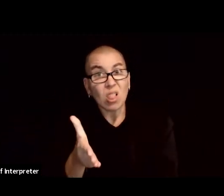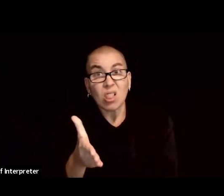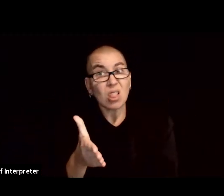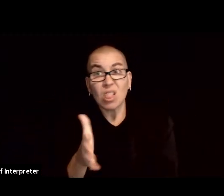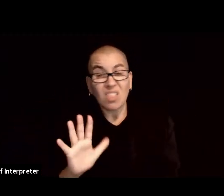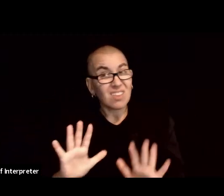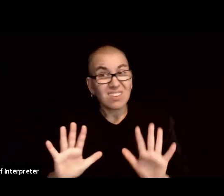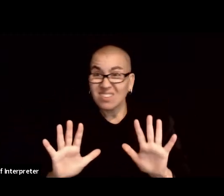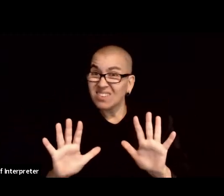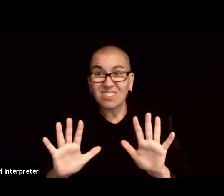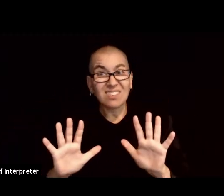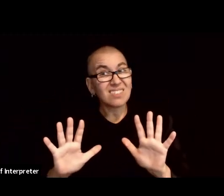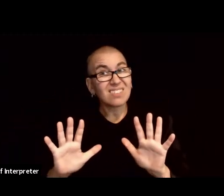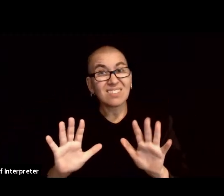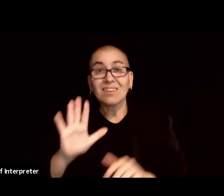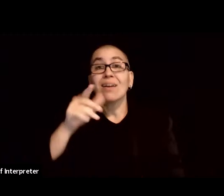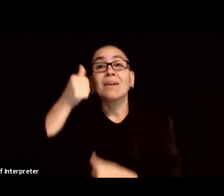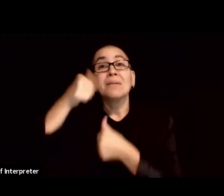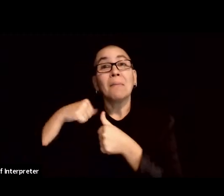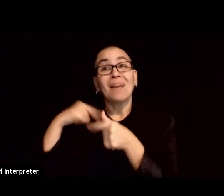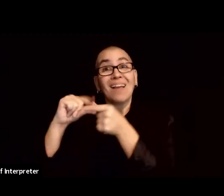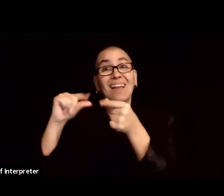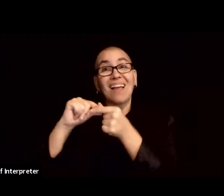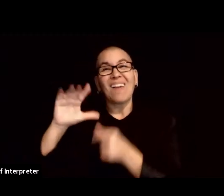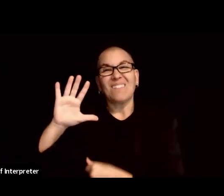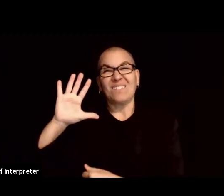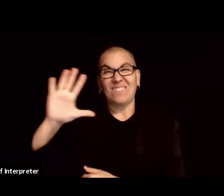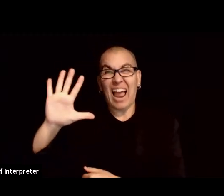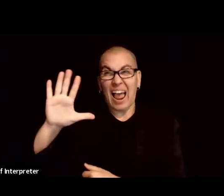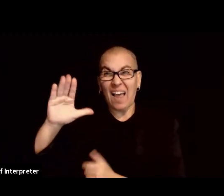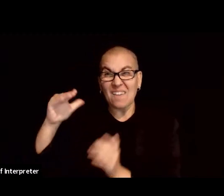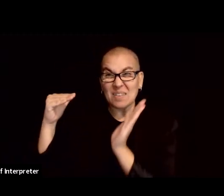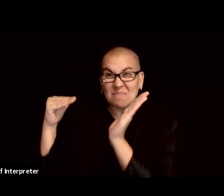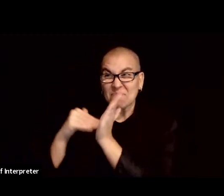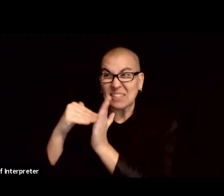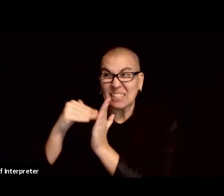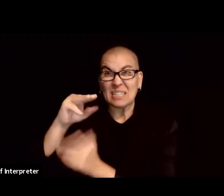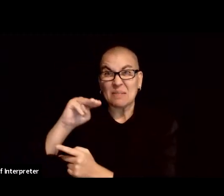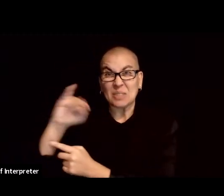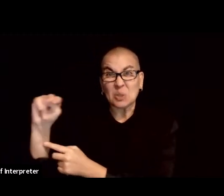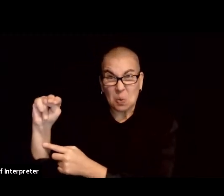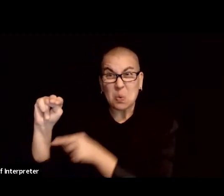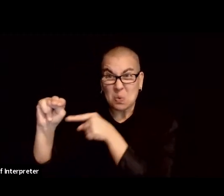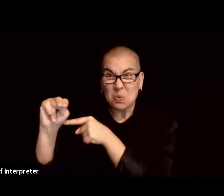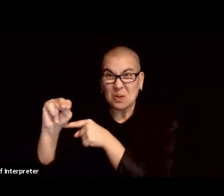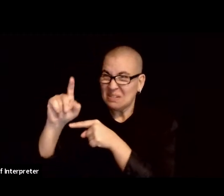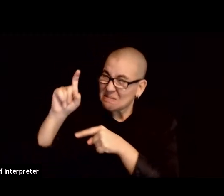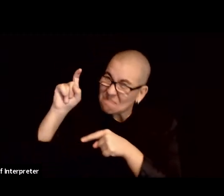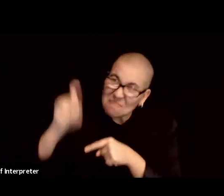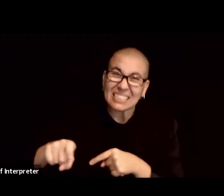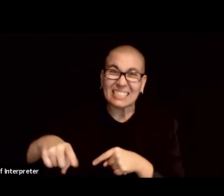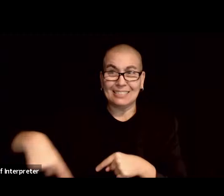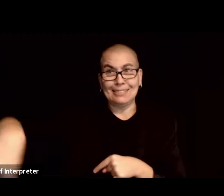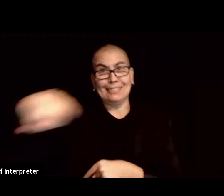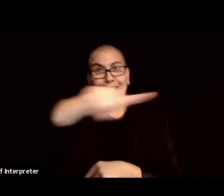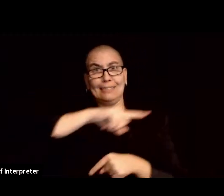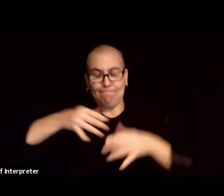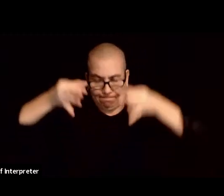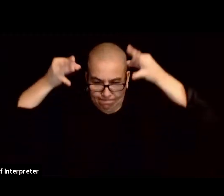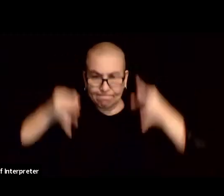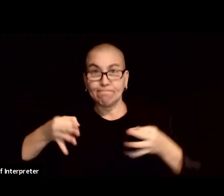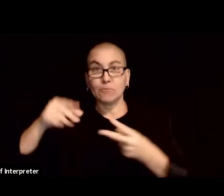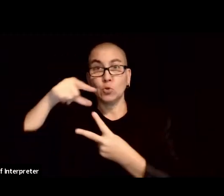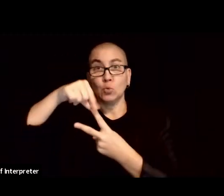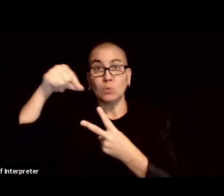determine whether we will be the crisis of our neighboring states like Wisconsin, or if we will collectively make the right decisions